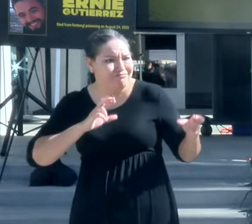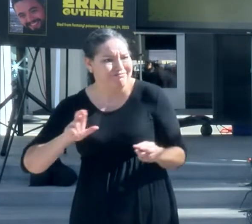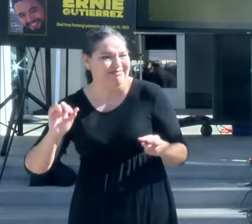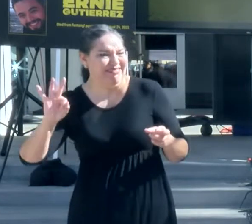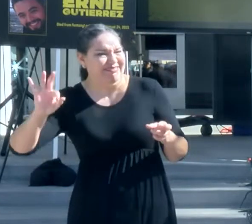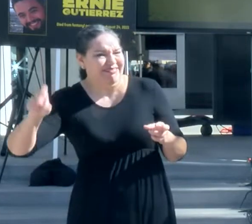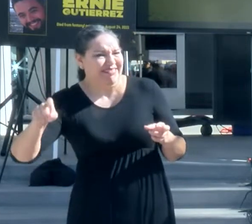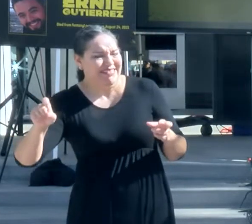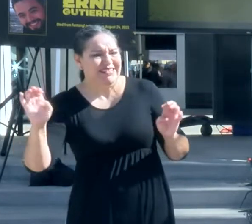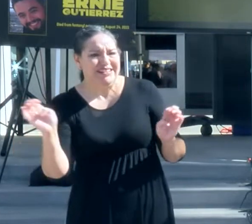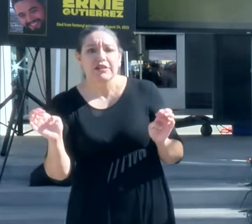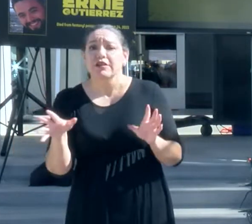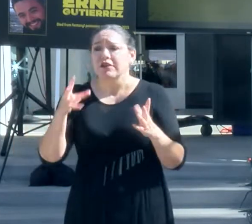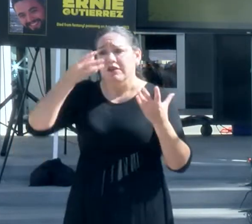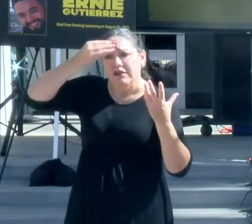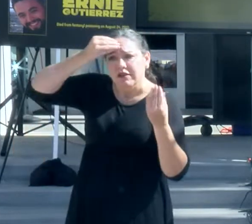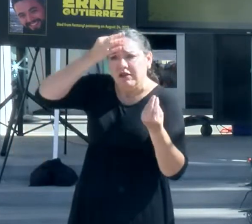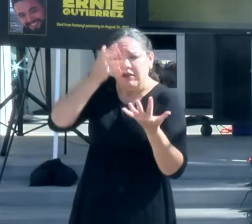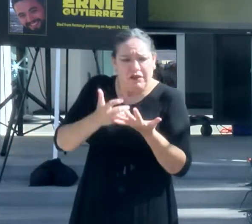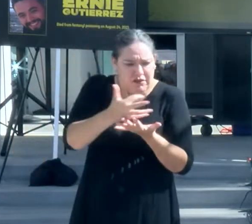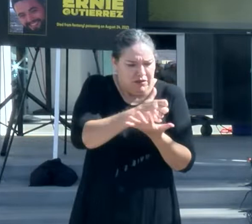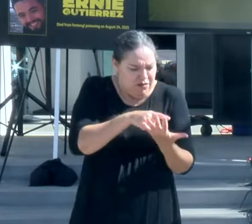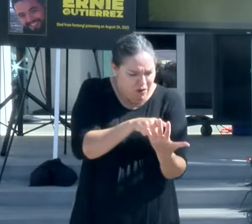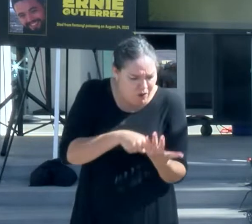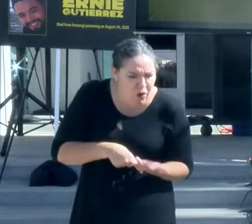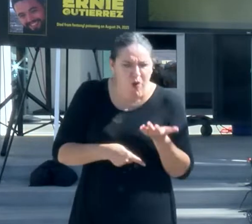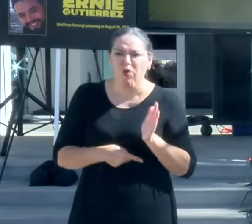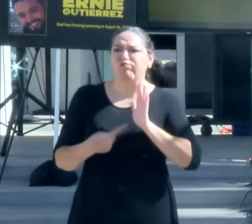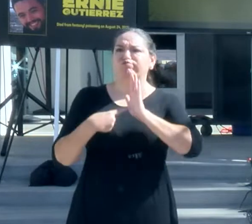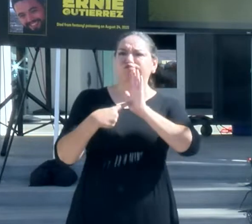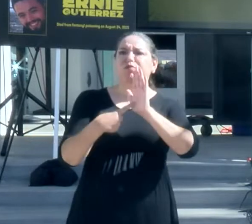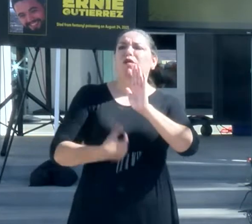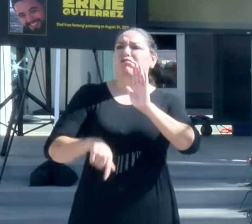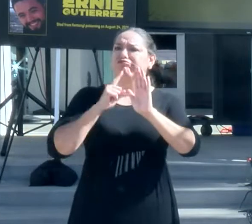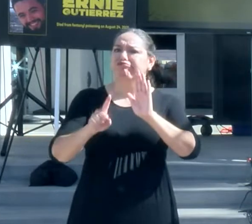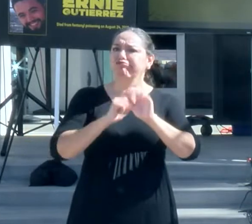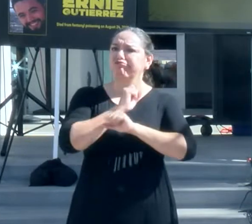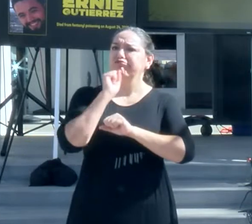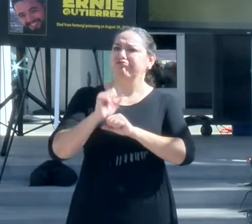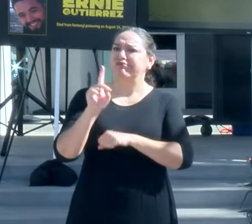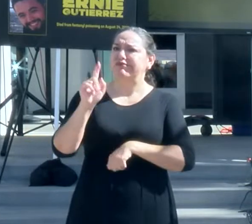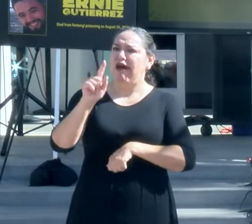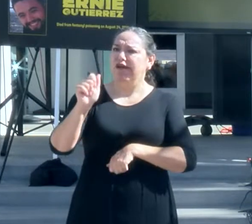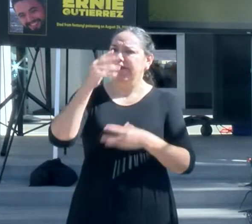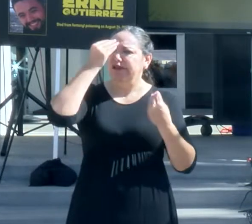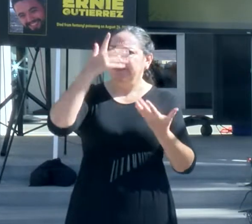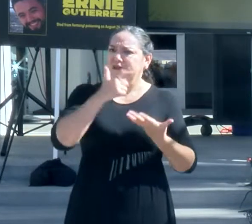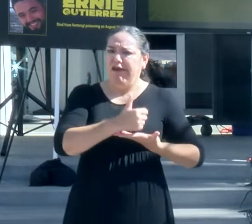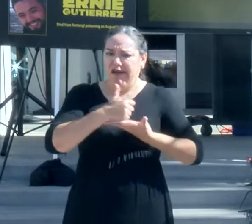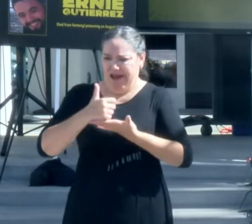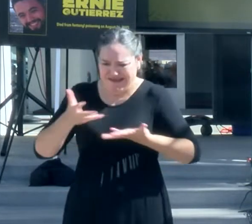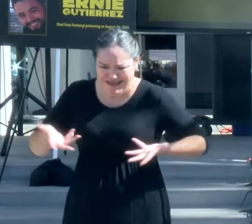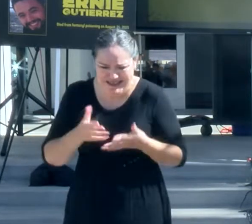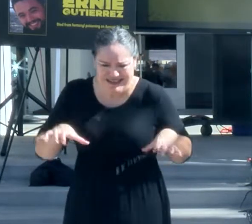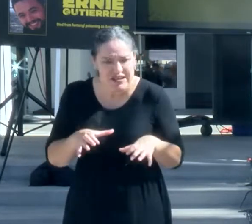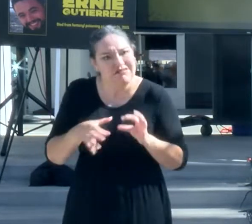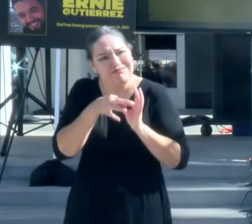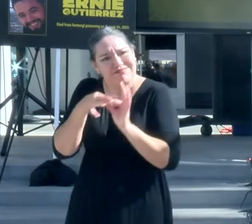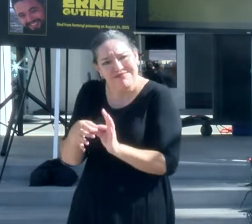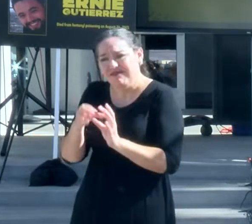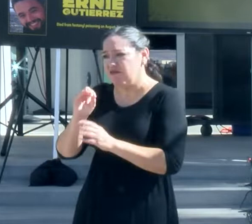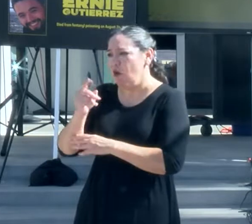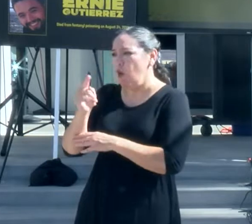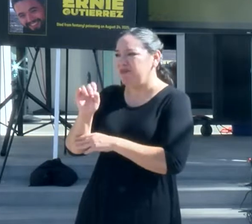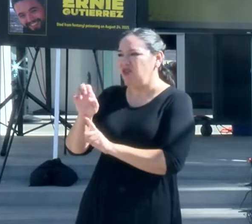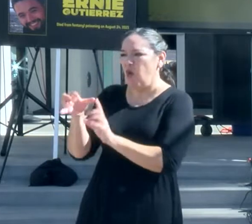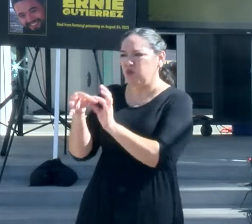Health and the Emergency Management Department has given us real-world, actionable data as it relates to the opioid overdoses